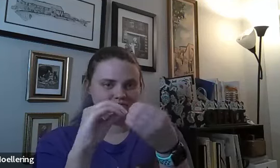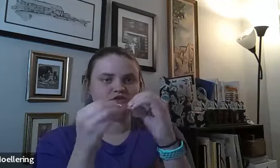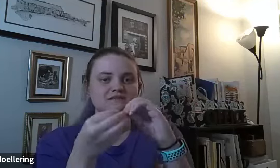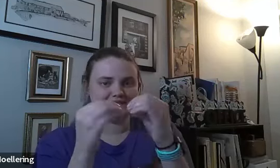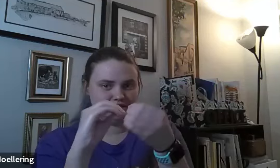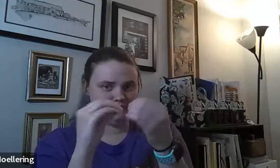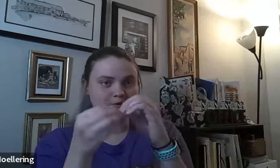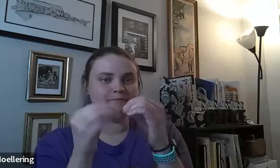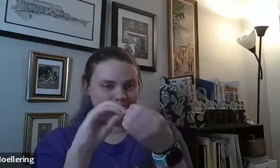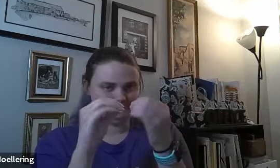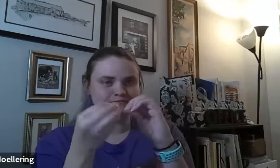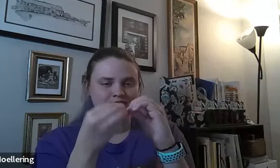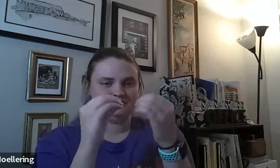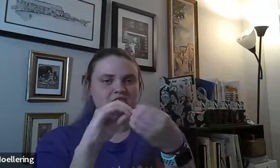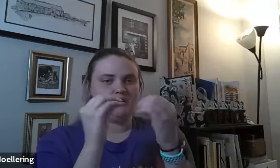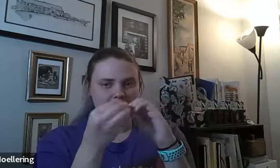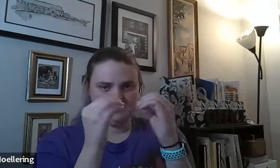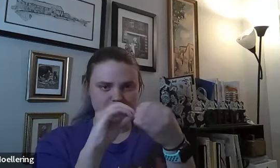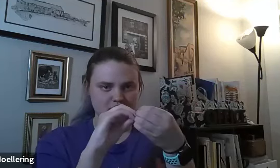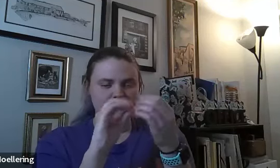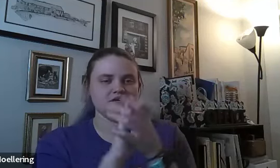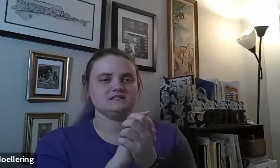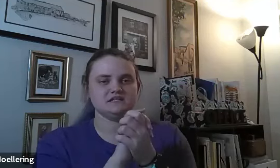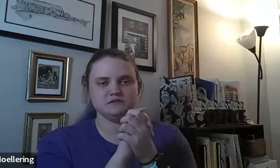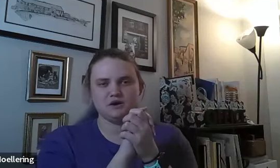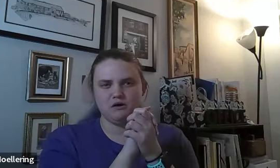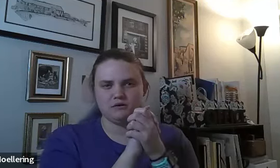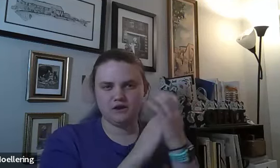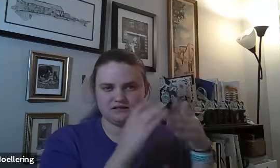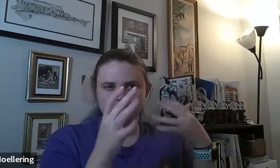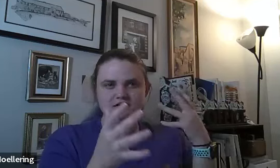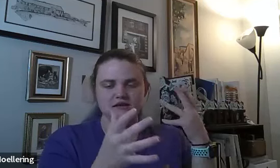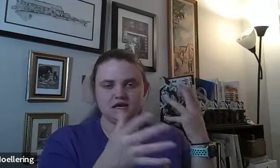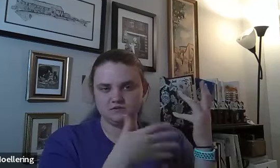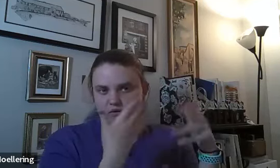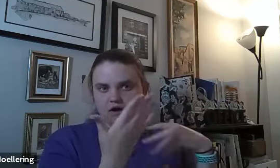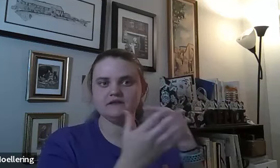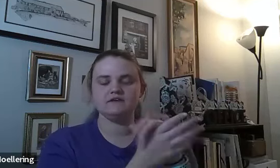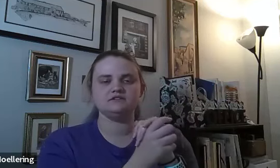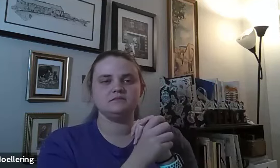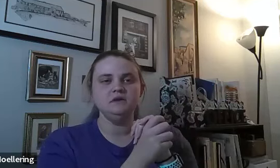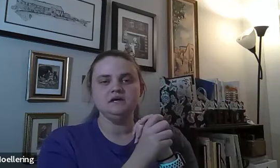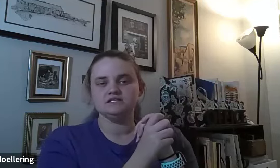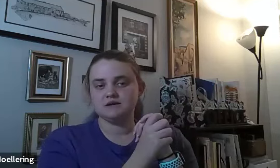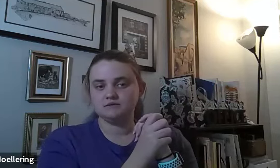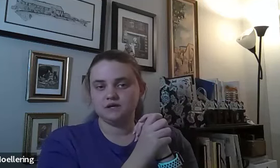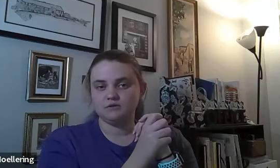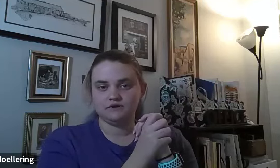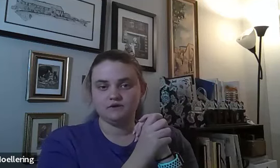So this is number. I wanted to show that because as we go on practicing, like as we go on, and there's sometimes when we go review